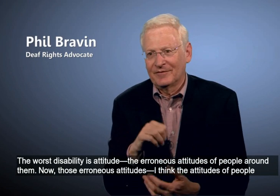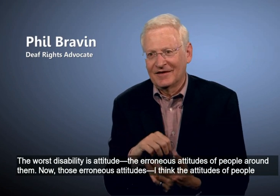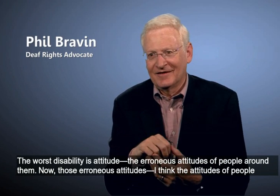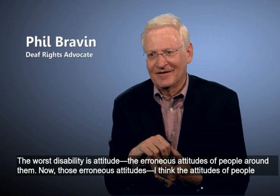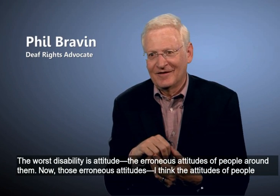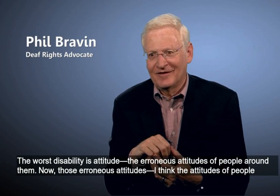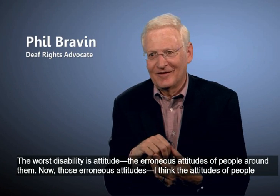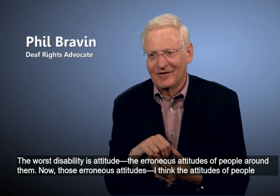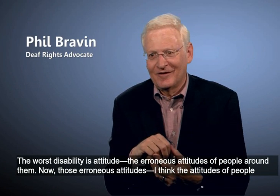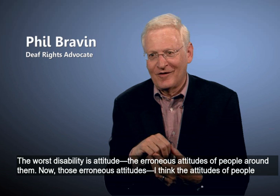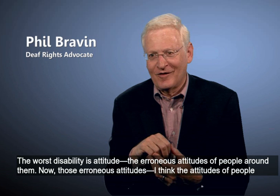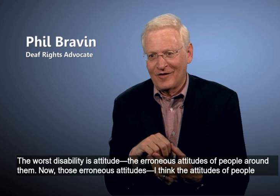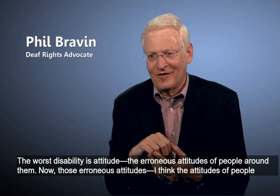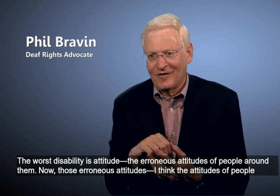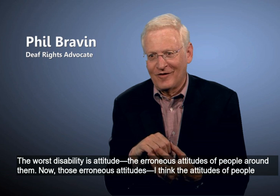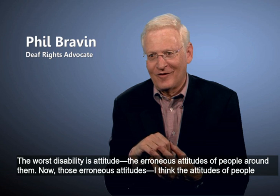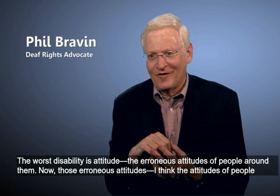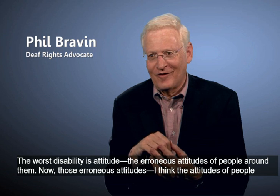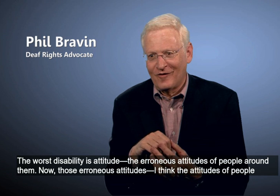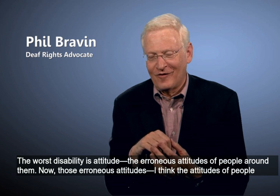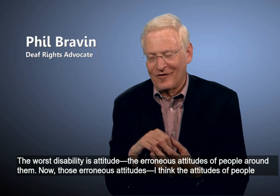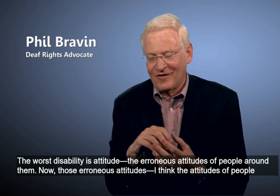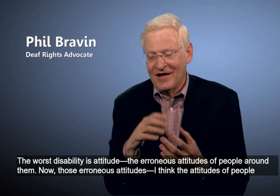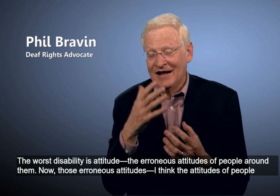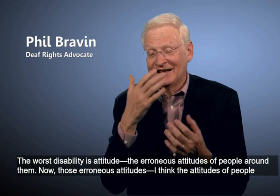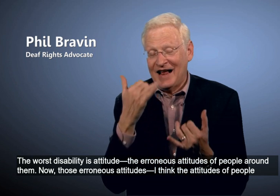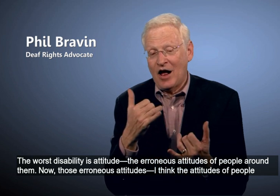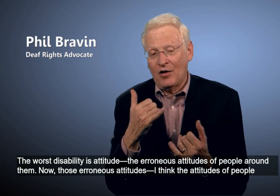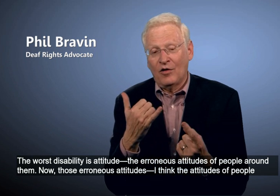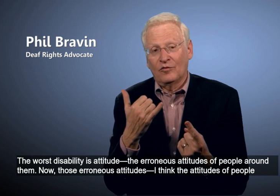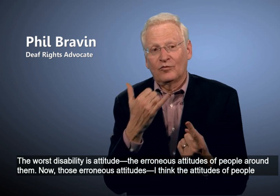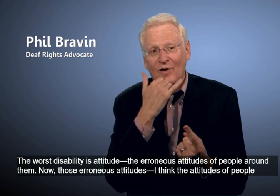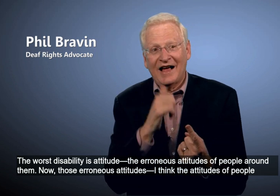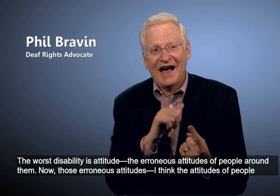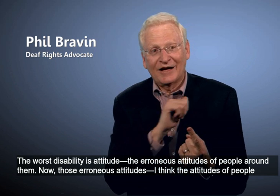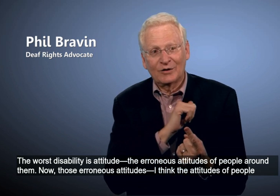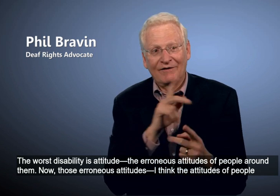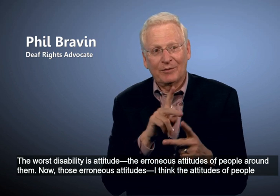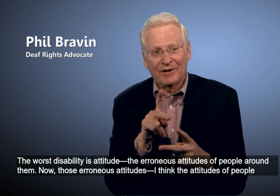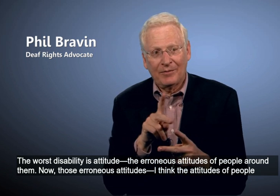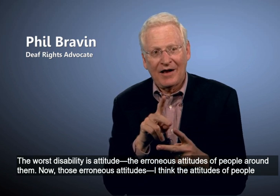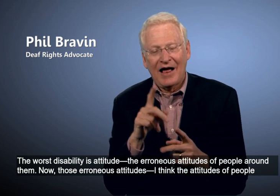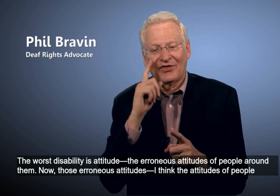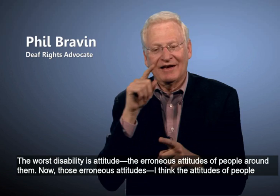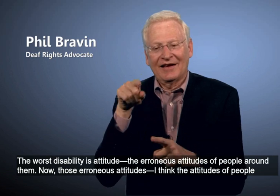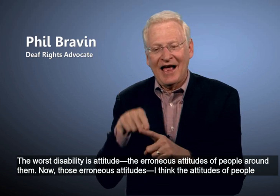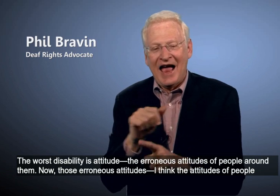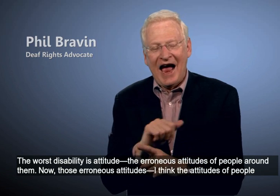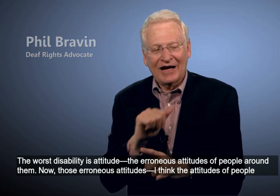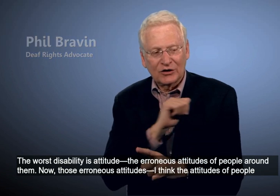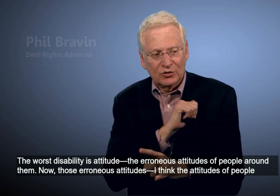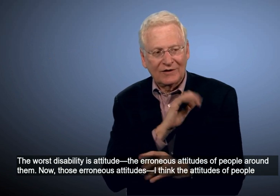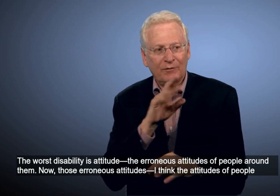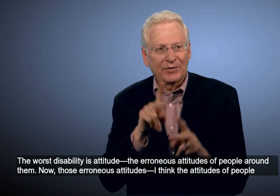erroneous attitudes of people around them. Now those erroneous attitudes, I think that attitudes